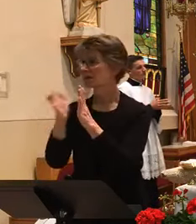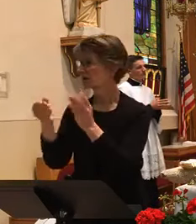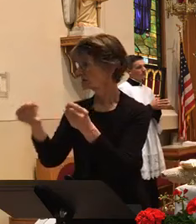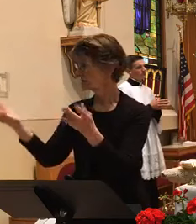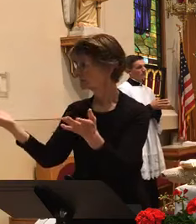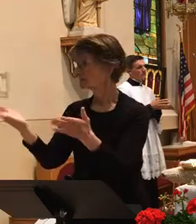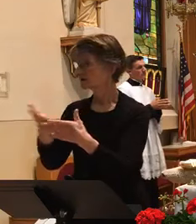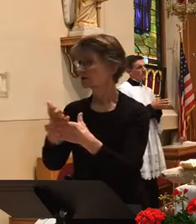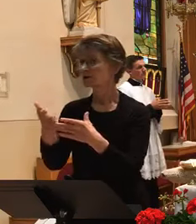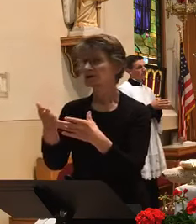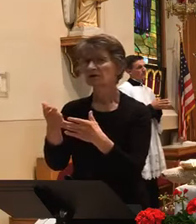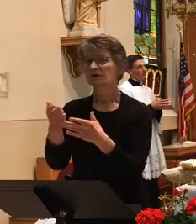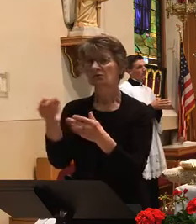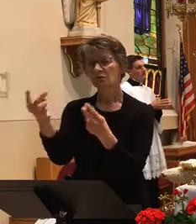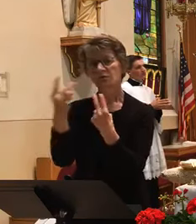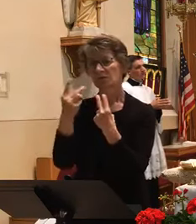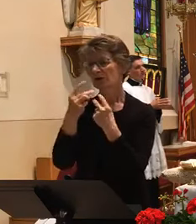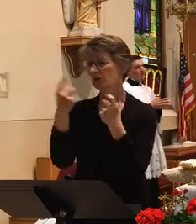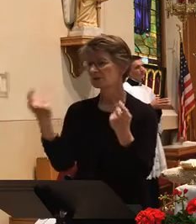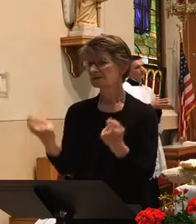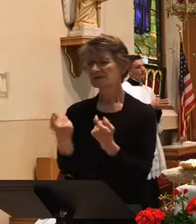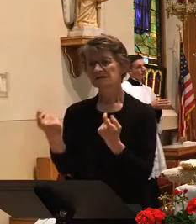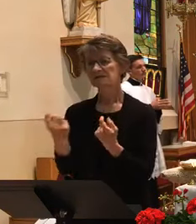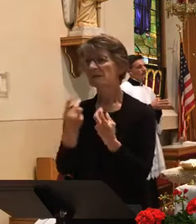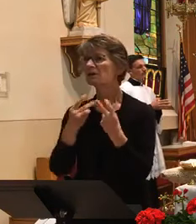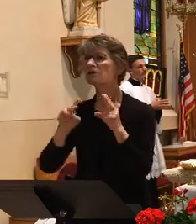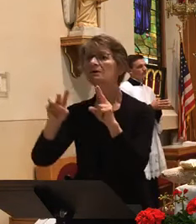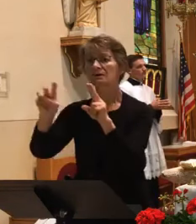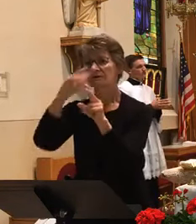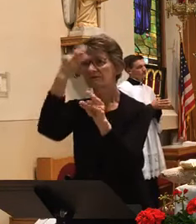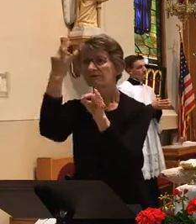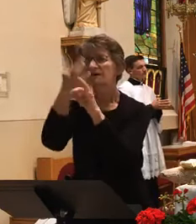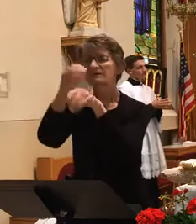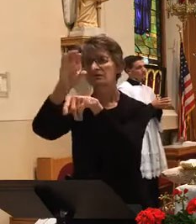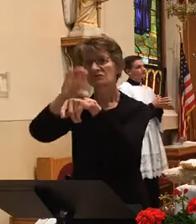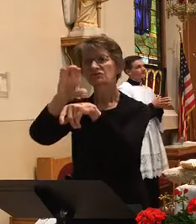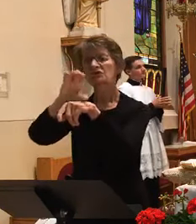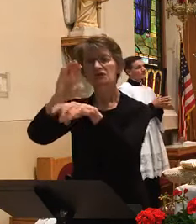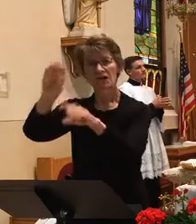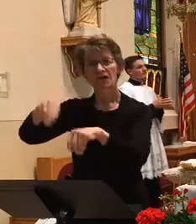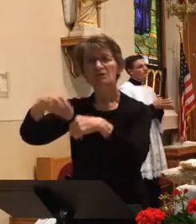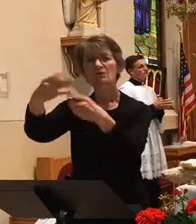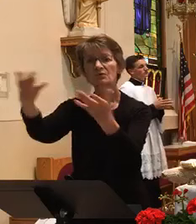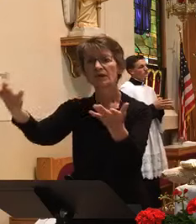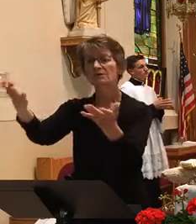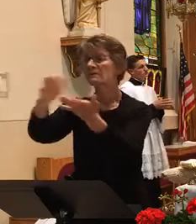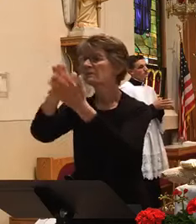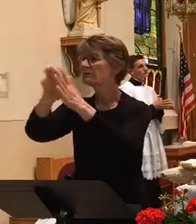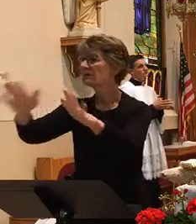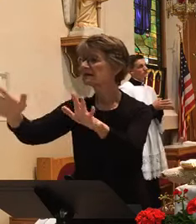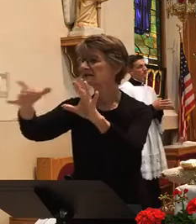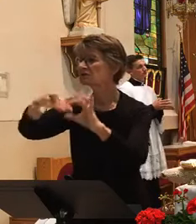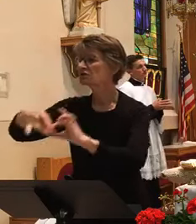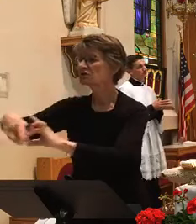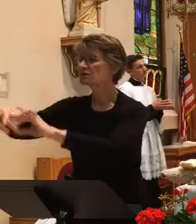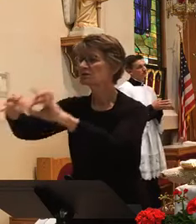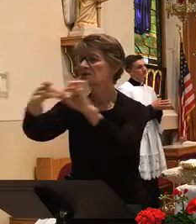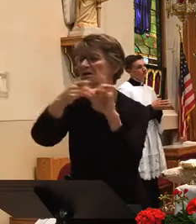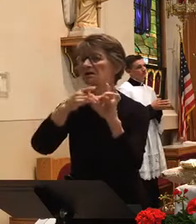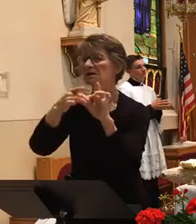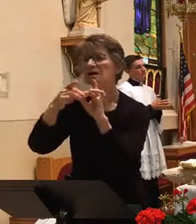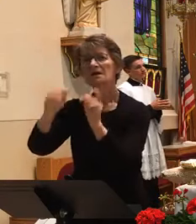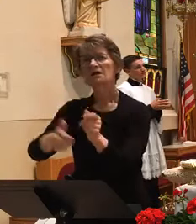give you. Look not on our sins, but on the faith of your church, and graciously grant your church peace and unity